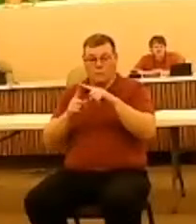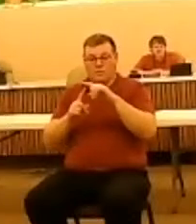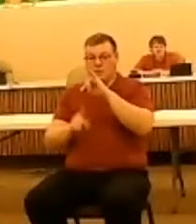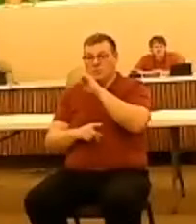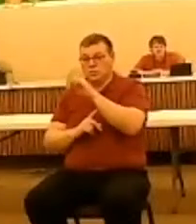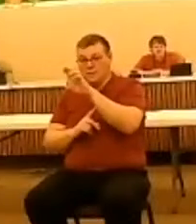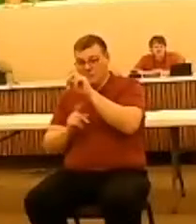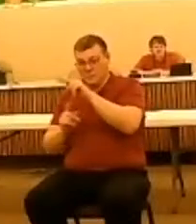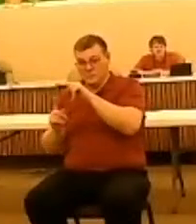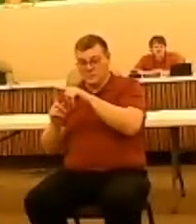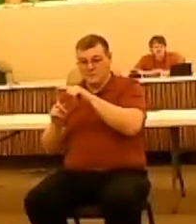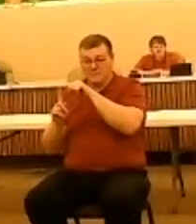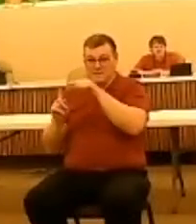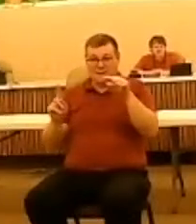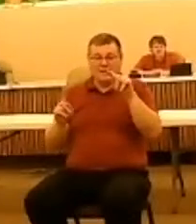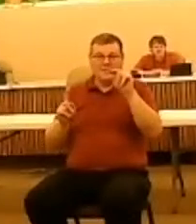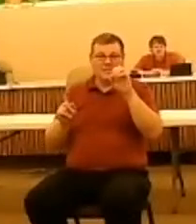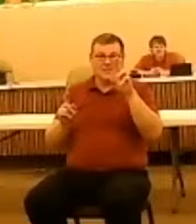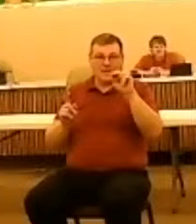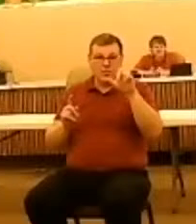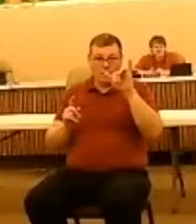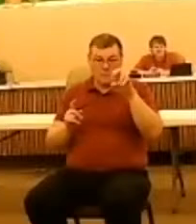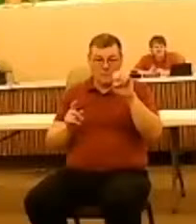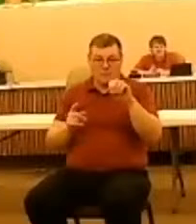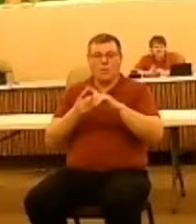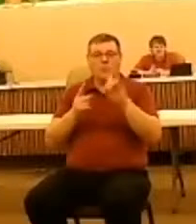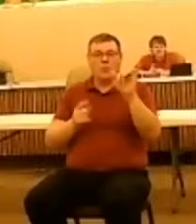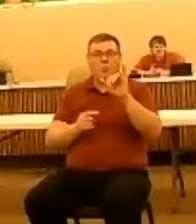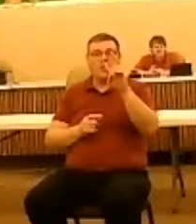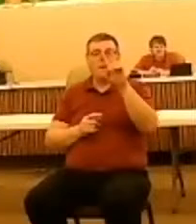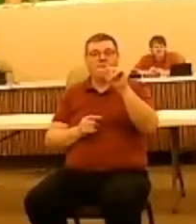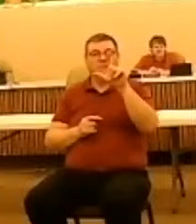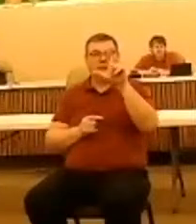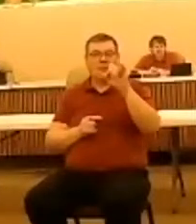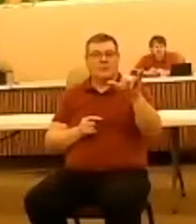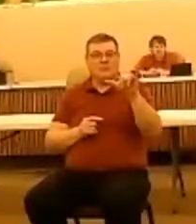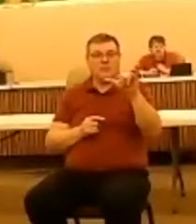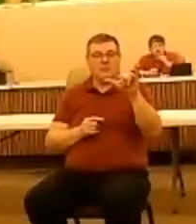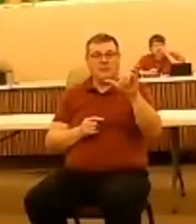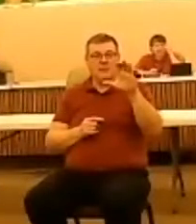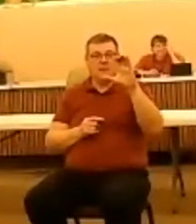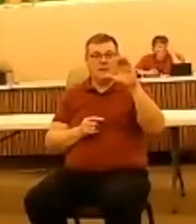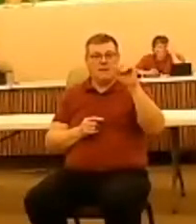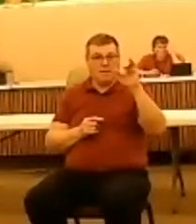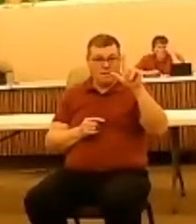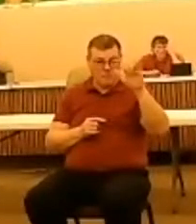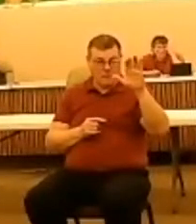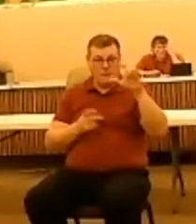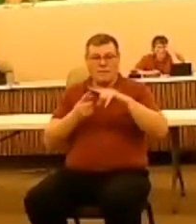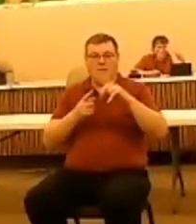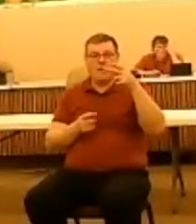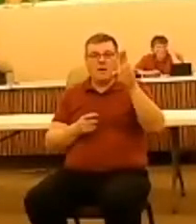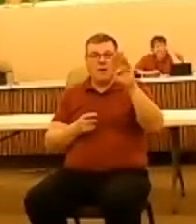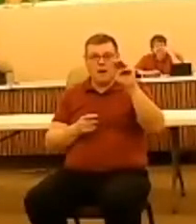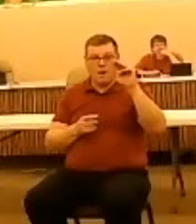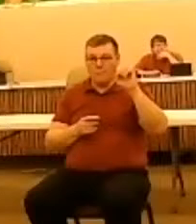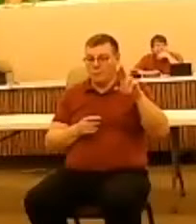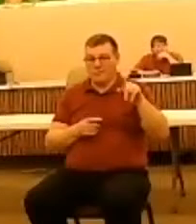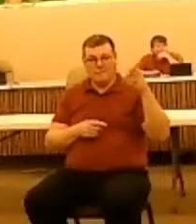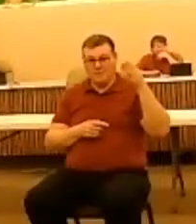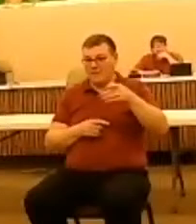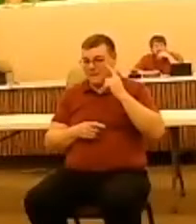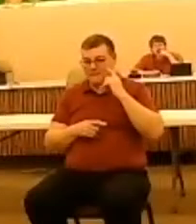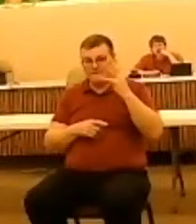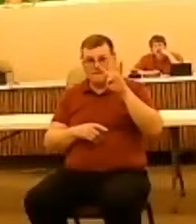Barton Town Line Road, such as right now Valley Cadillac and Valley Hummer are there, and Valley Cadillac's been there for 45